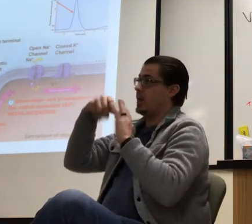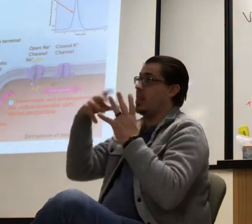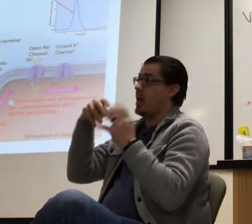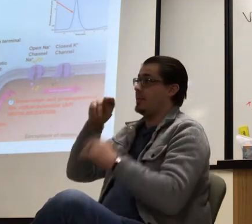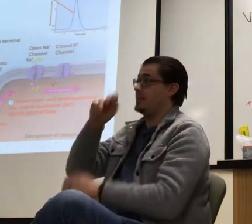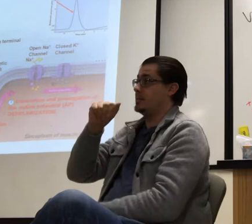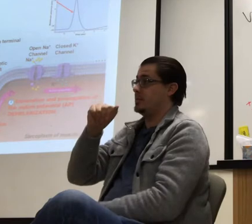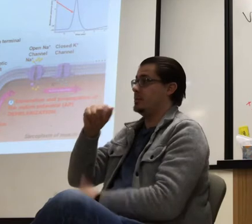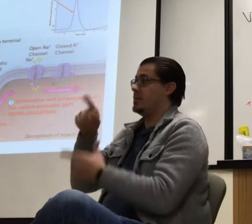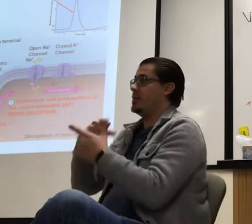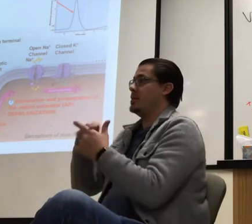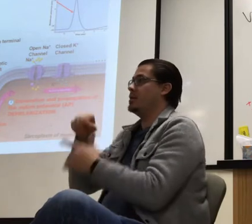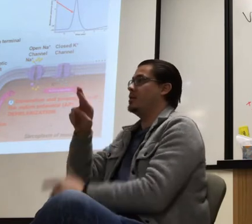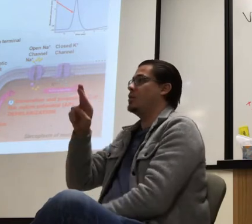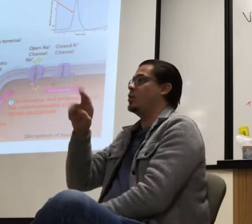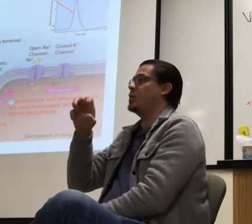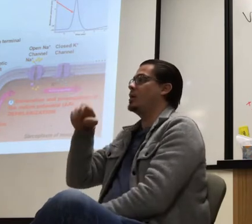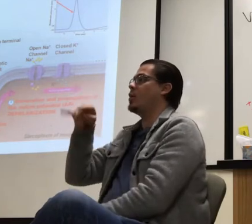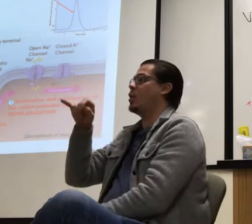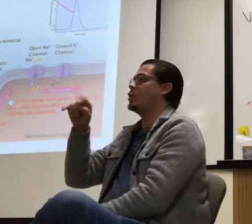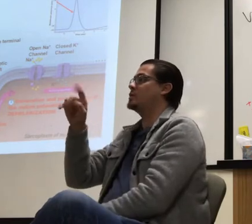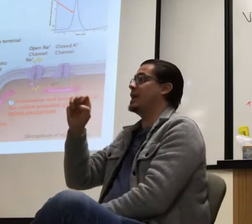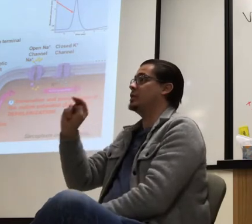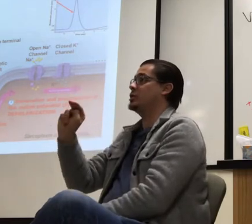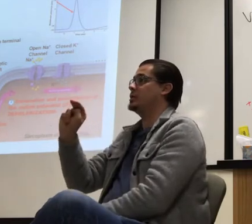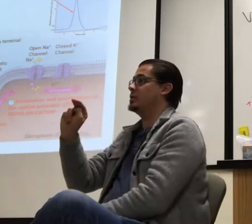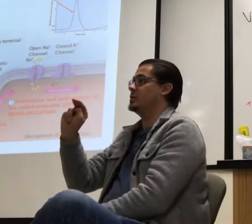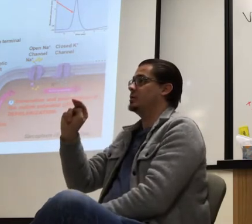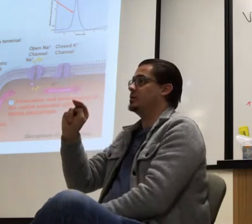And the repolarization is due to